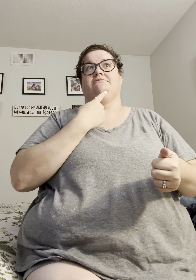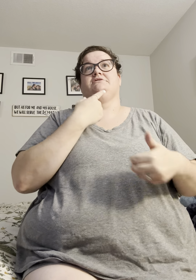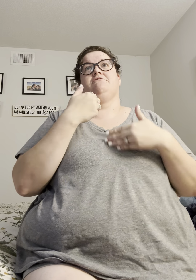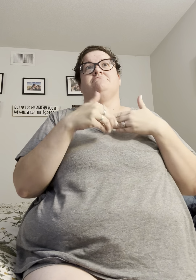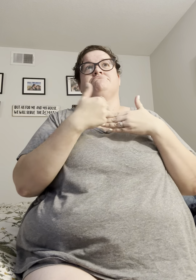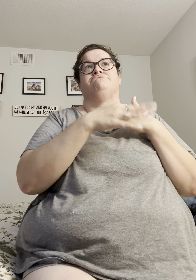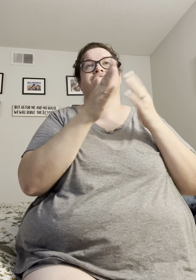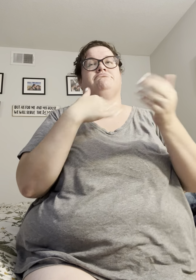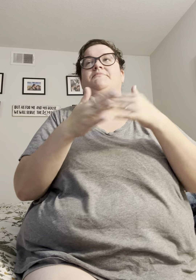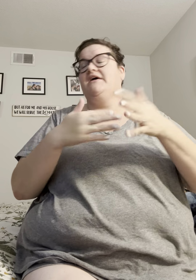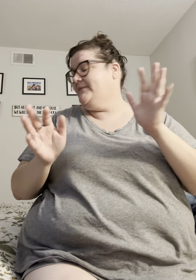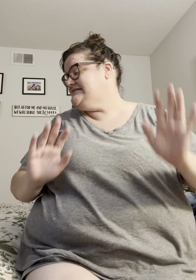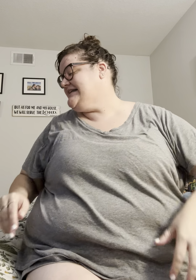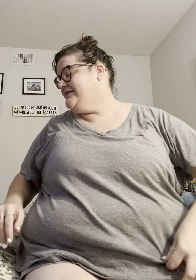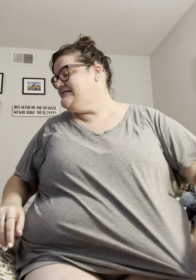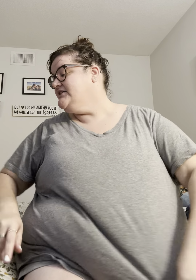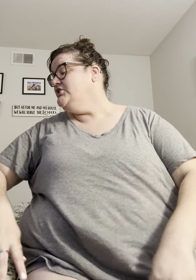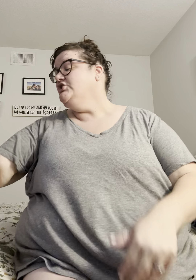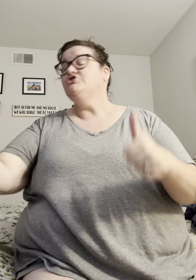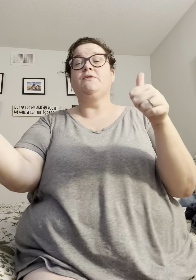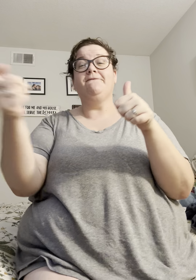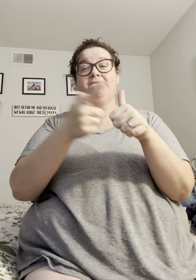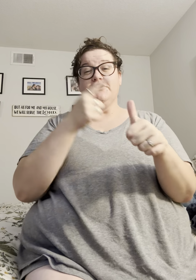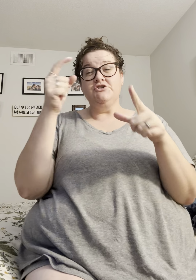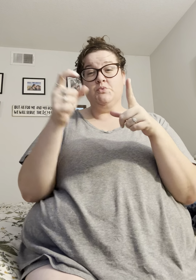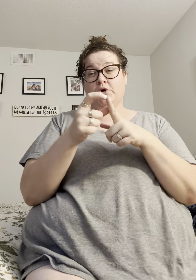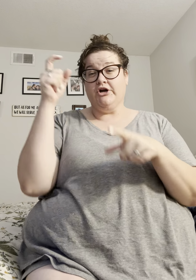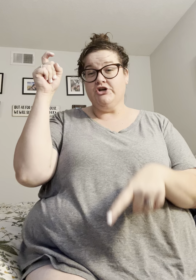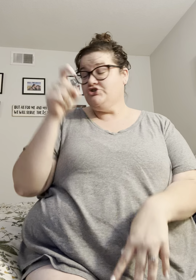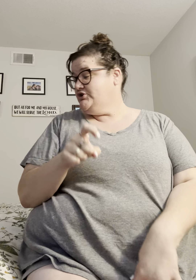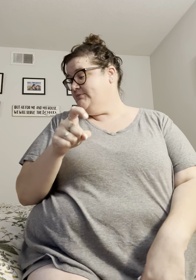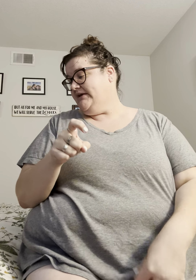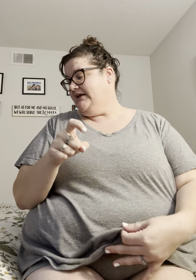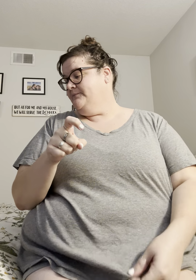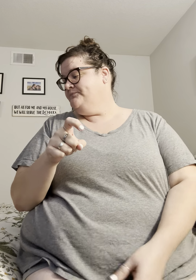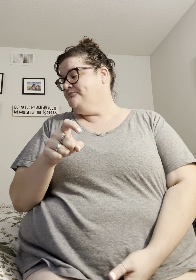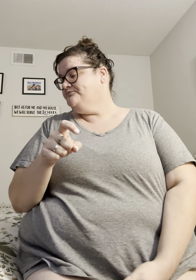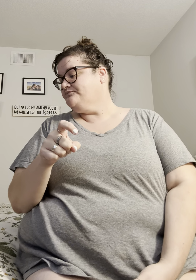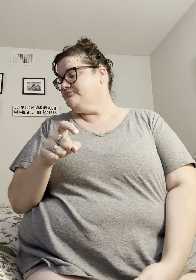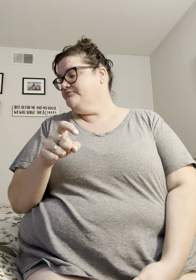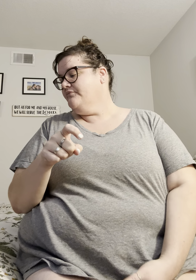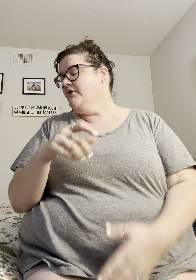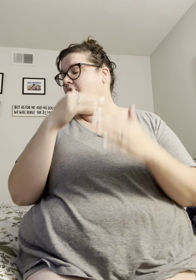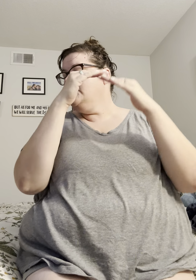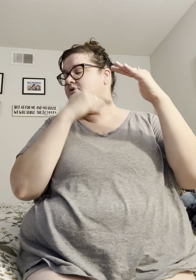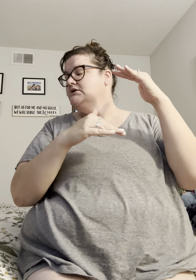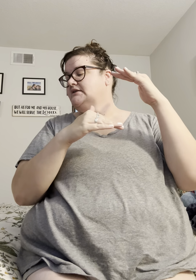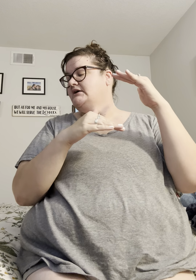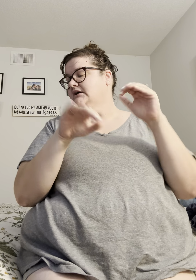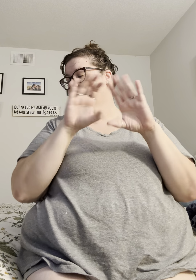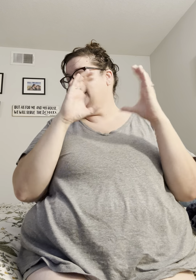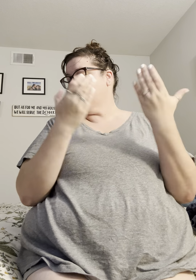sourdough. Anyways, I digress. So the first word should be under the